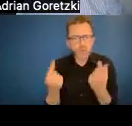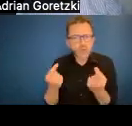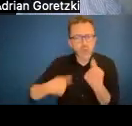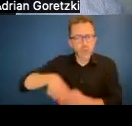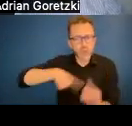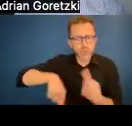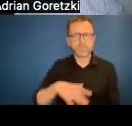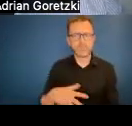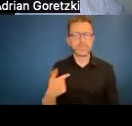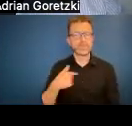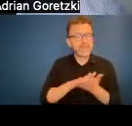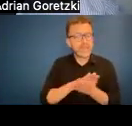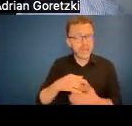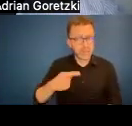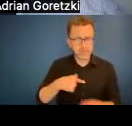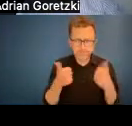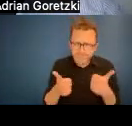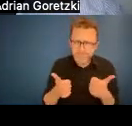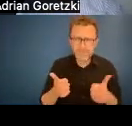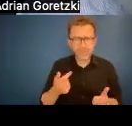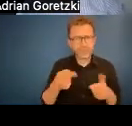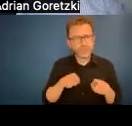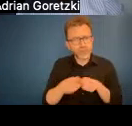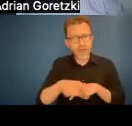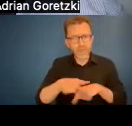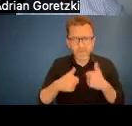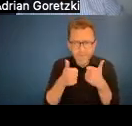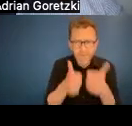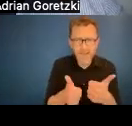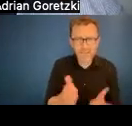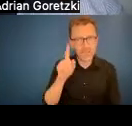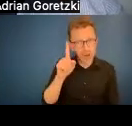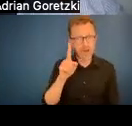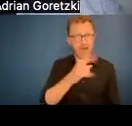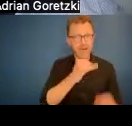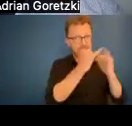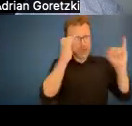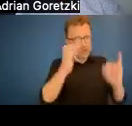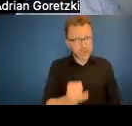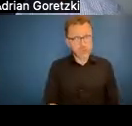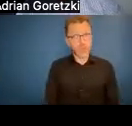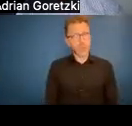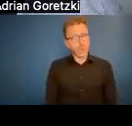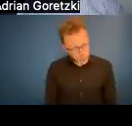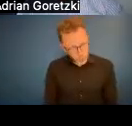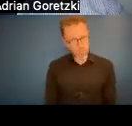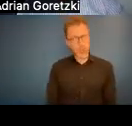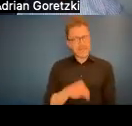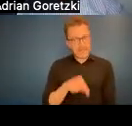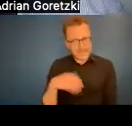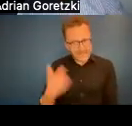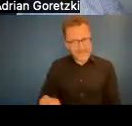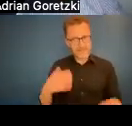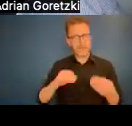probably not the last case when there is a such a problem in the institution, regardless if it's a church one or a civil one